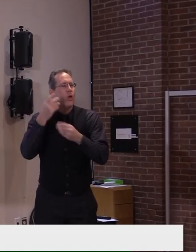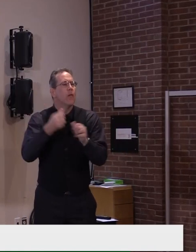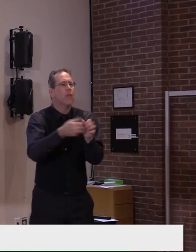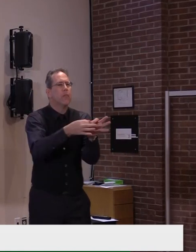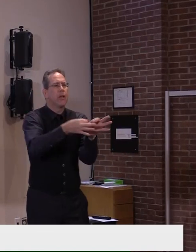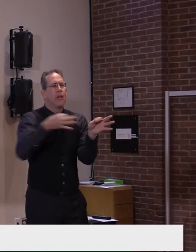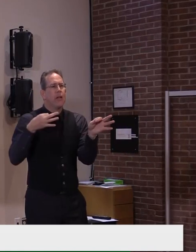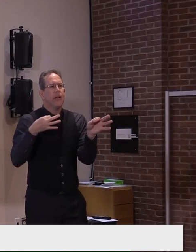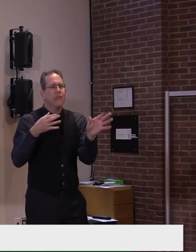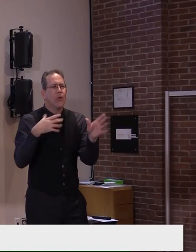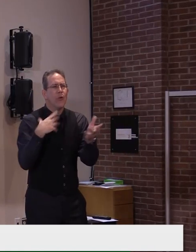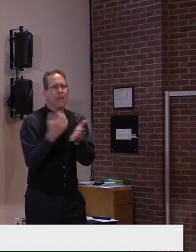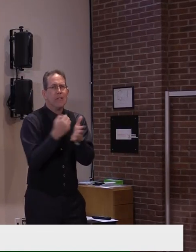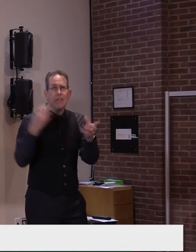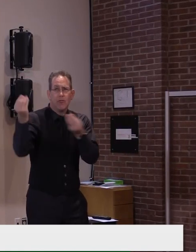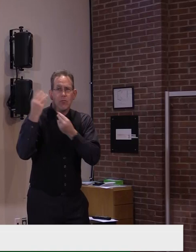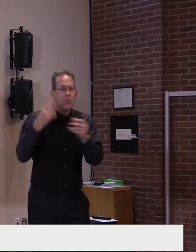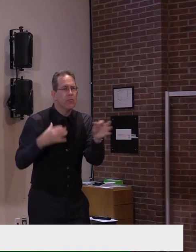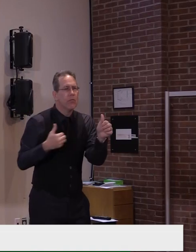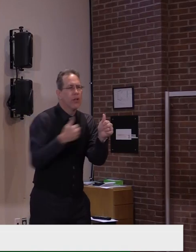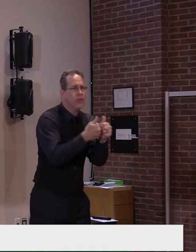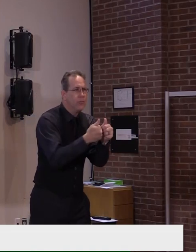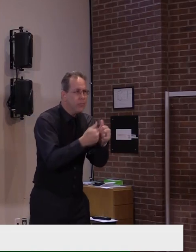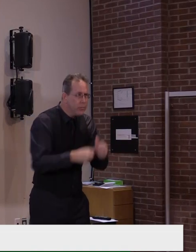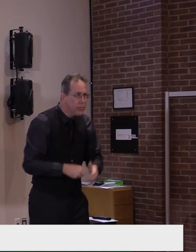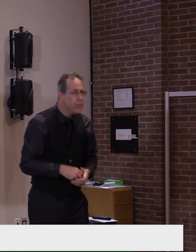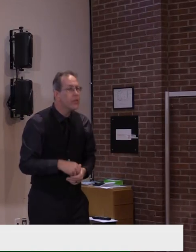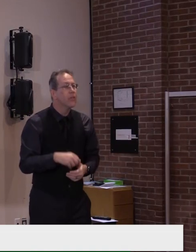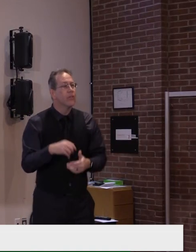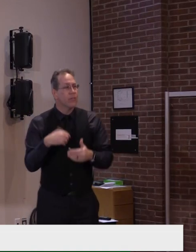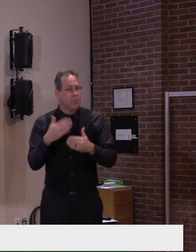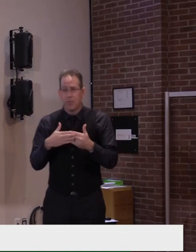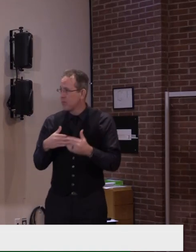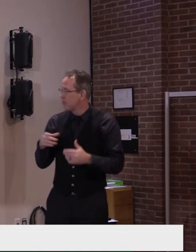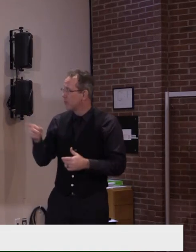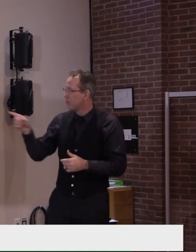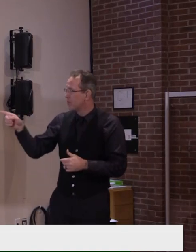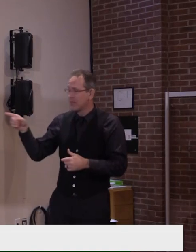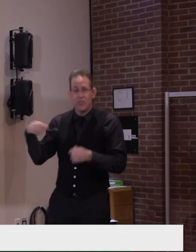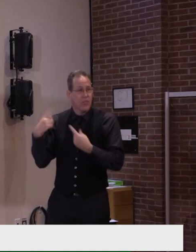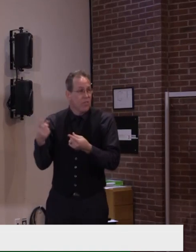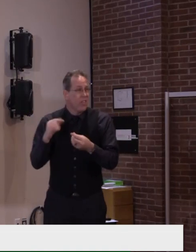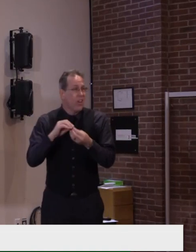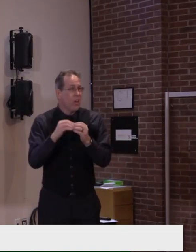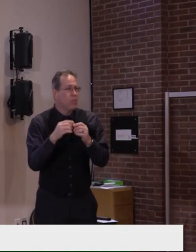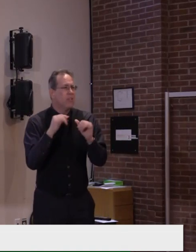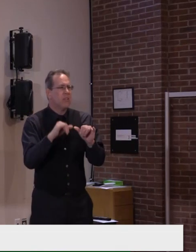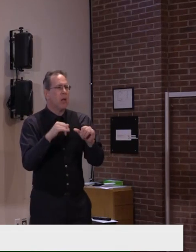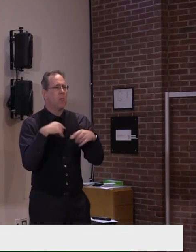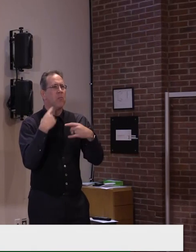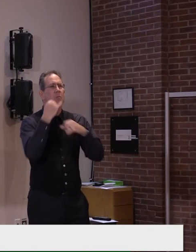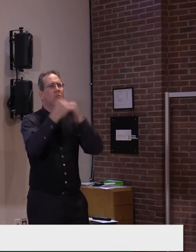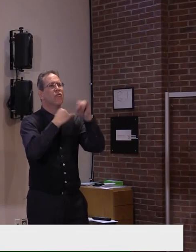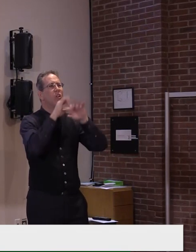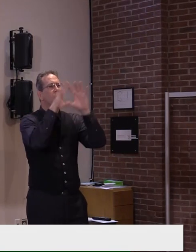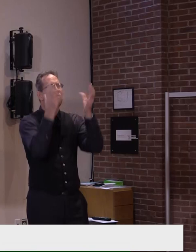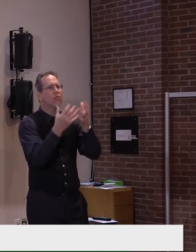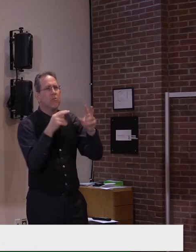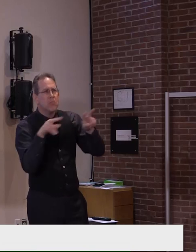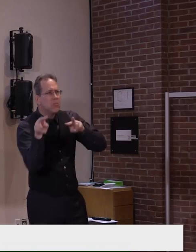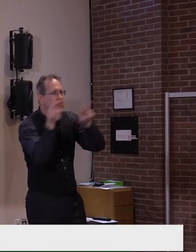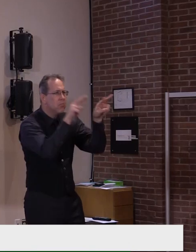across the country, this data is similar to some international jurisdictions where infections rose and rose